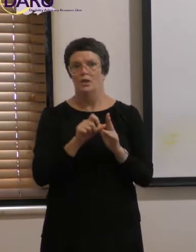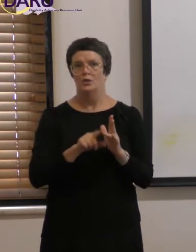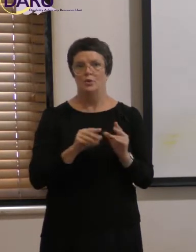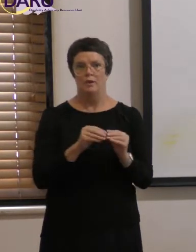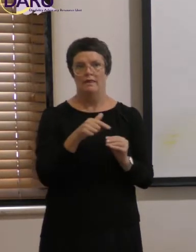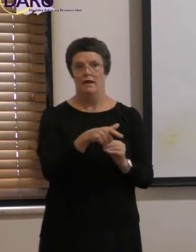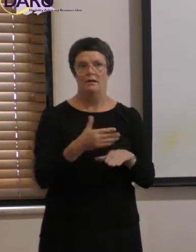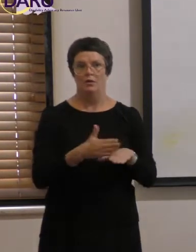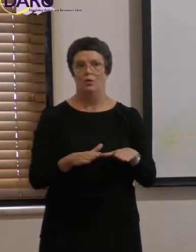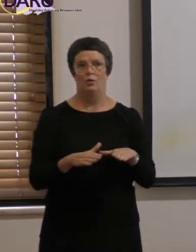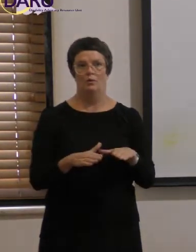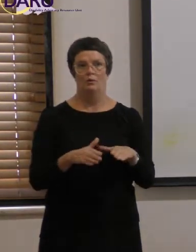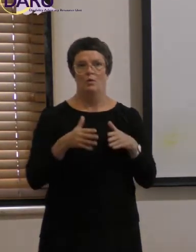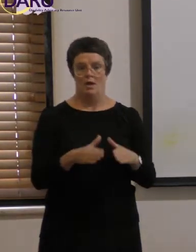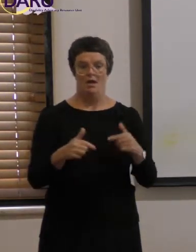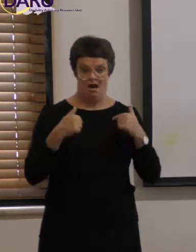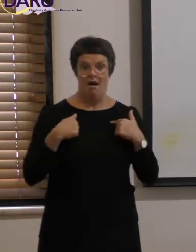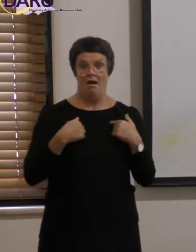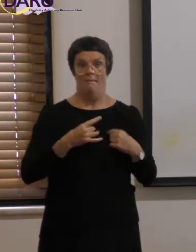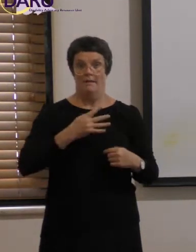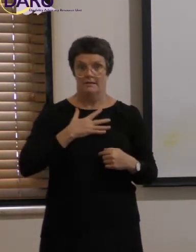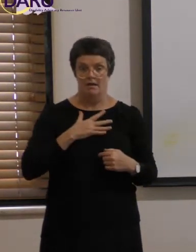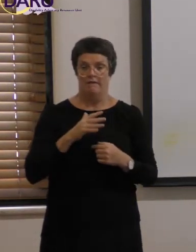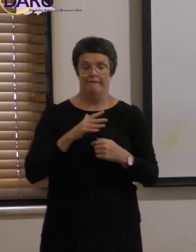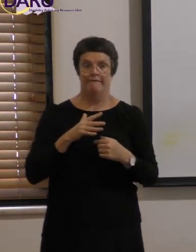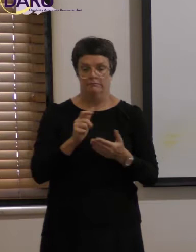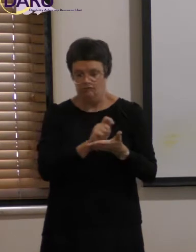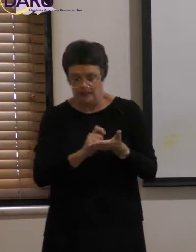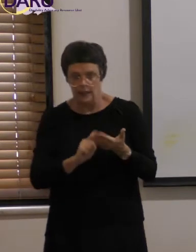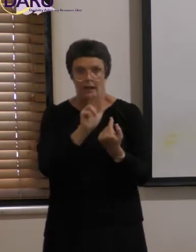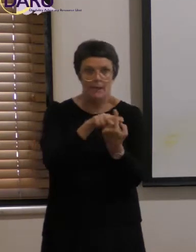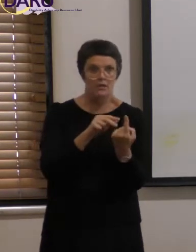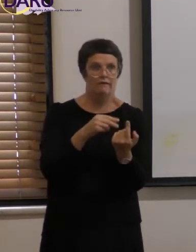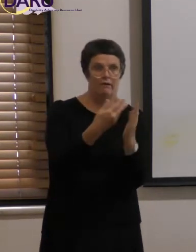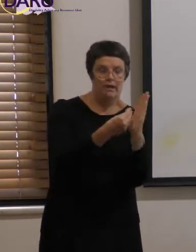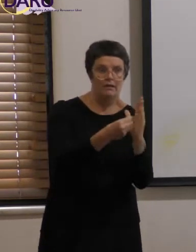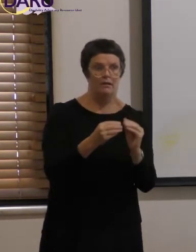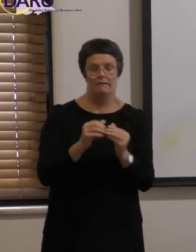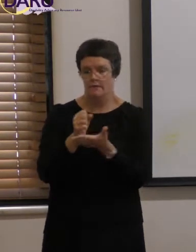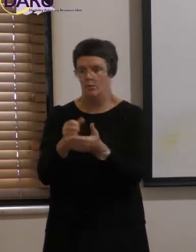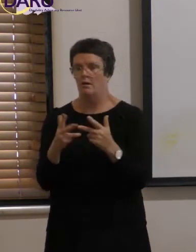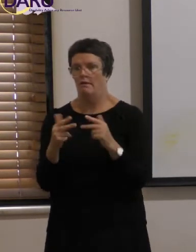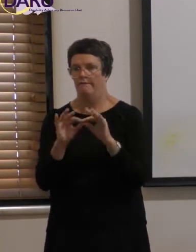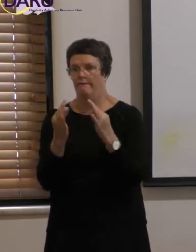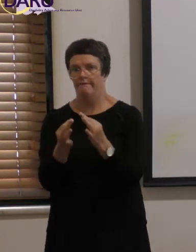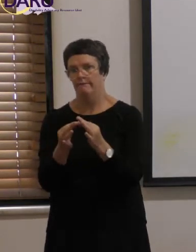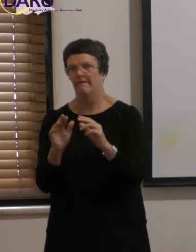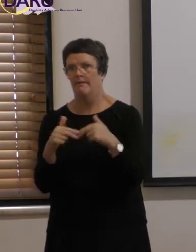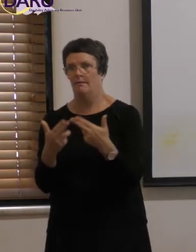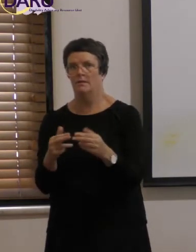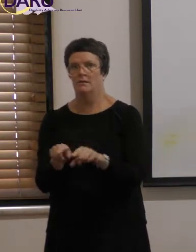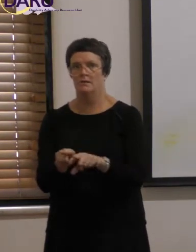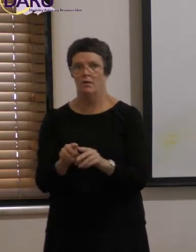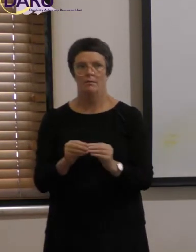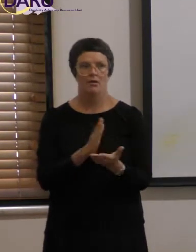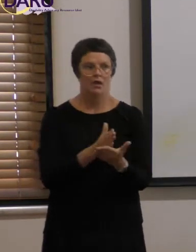I've done the funding applications myself. I've supported lots of families that have done that too. But really the fundamental question is, how is your school going to ensure